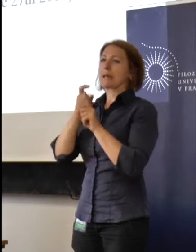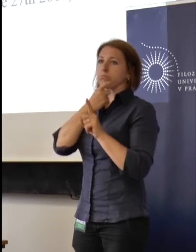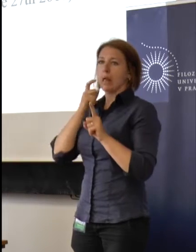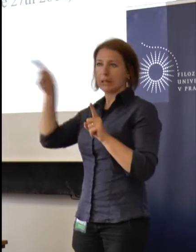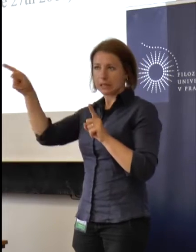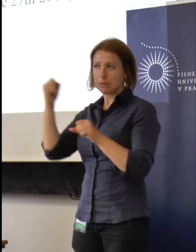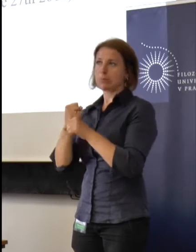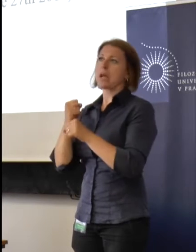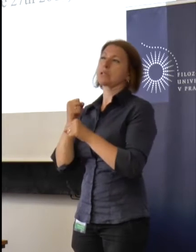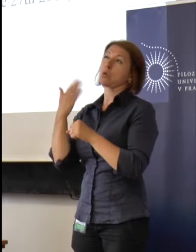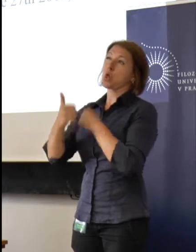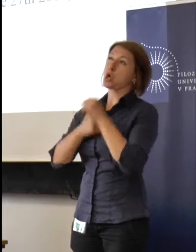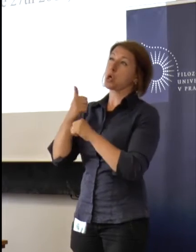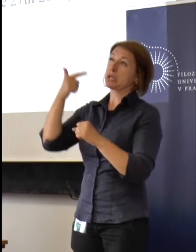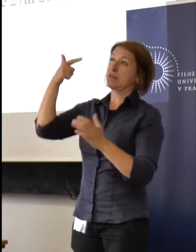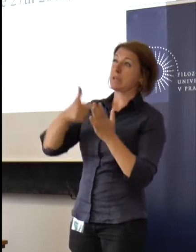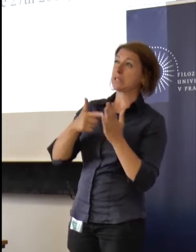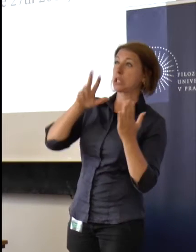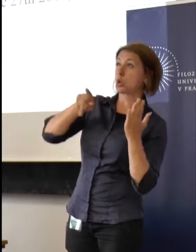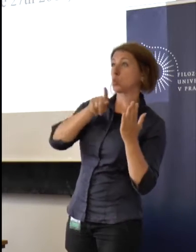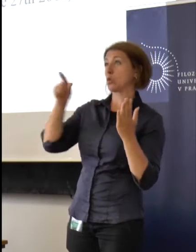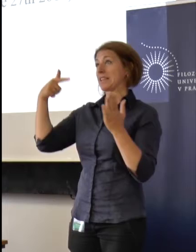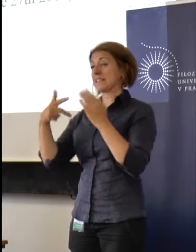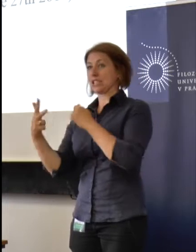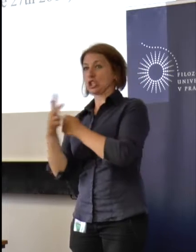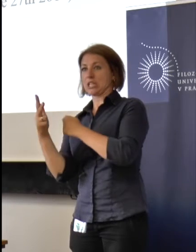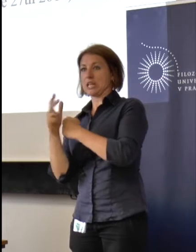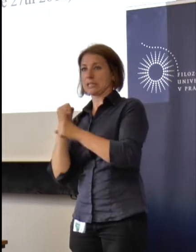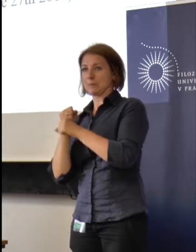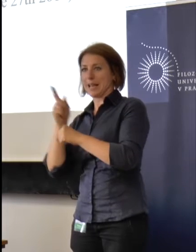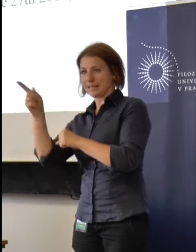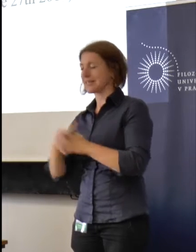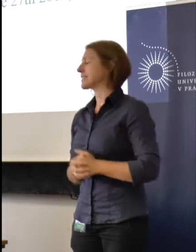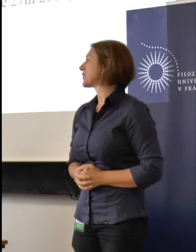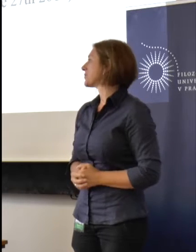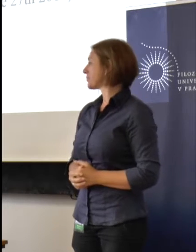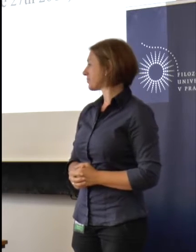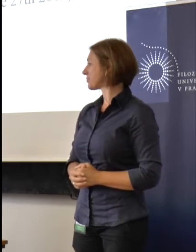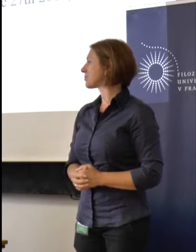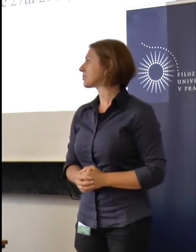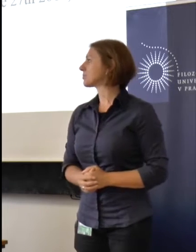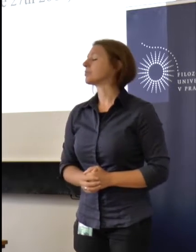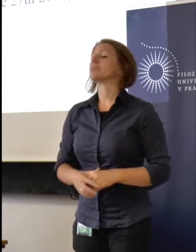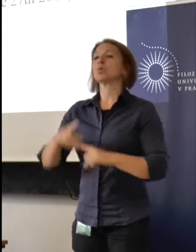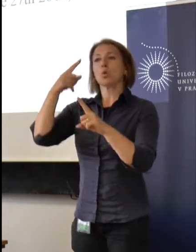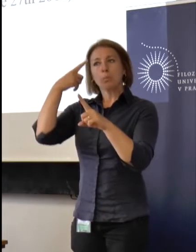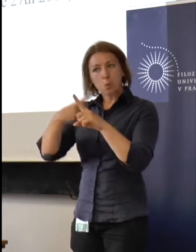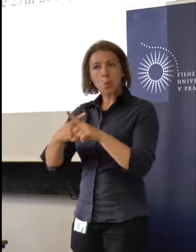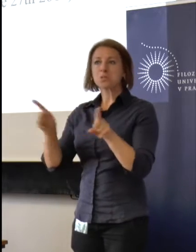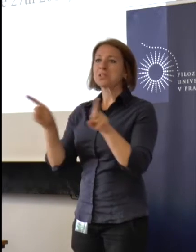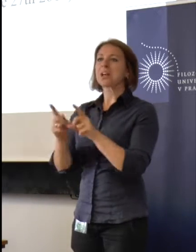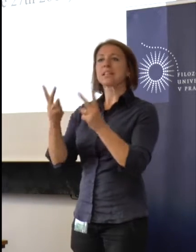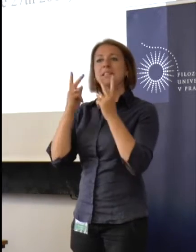and 2013. He is also officier de l'Ordre National du Mérite, Chevalier dans l'Ordre des Arts et